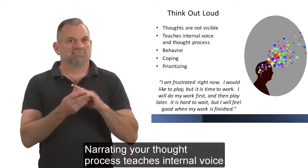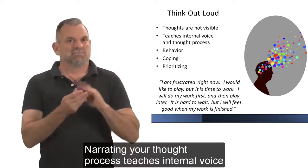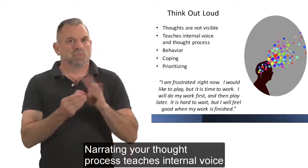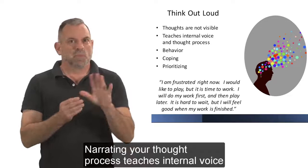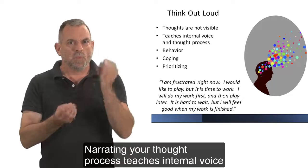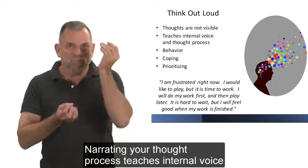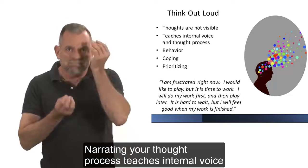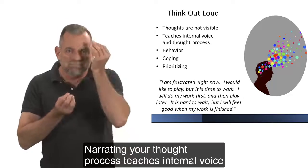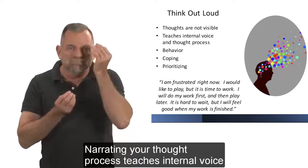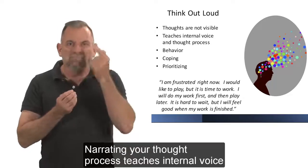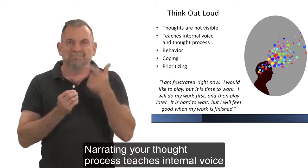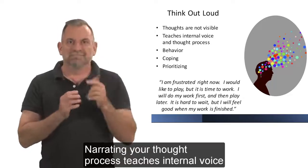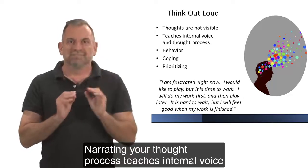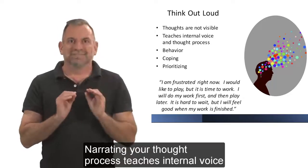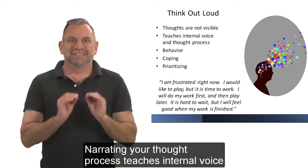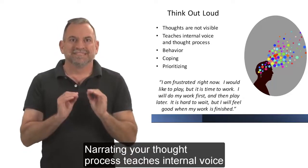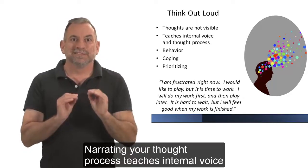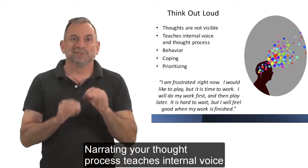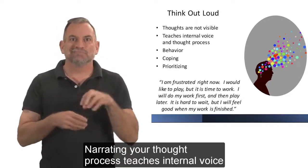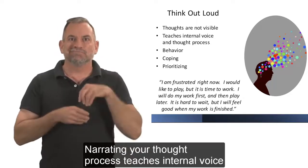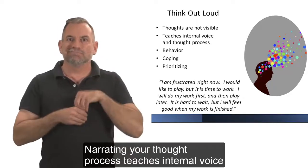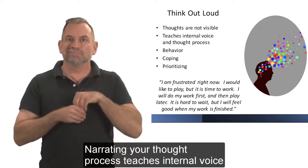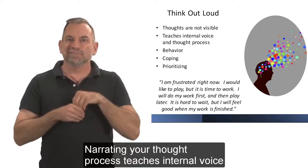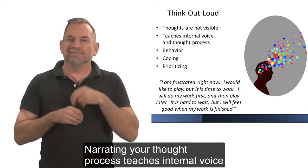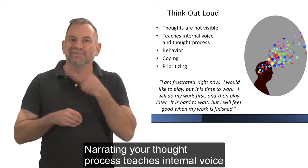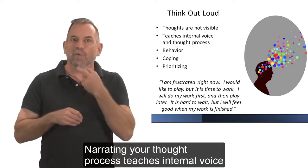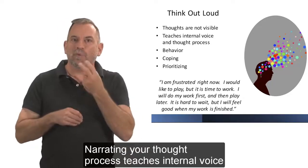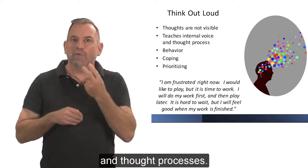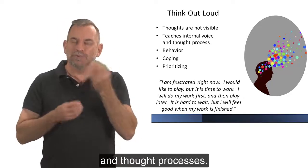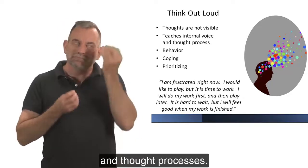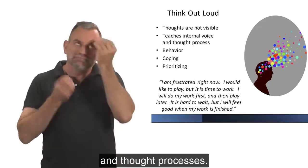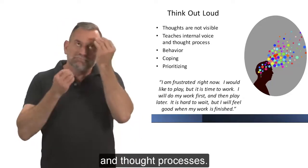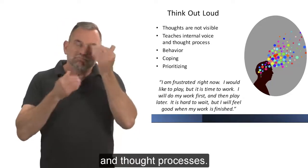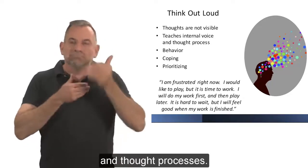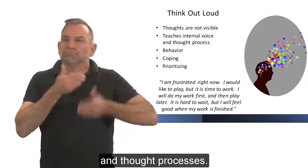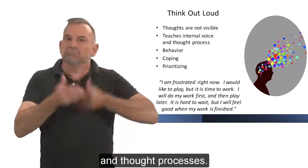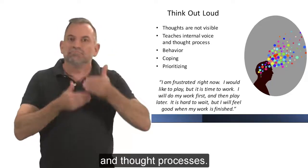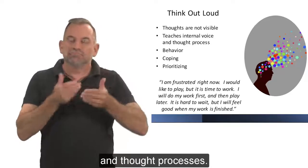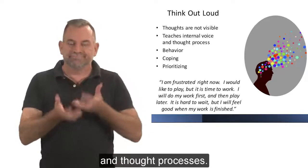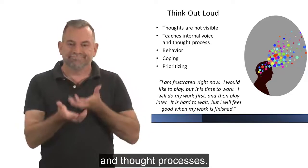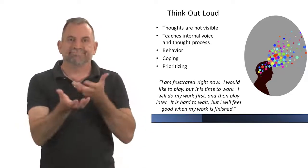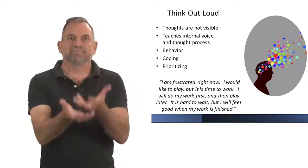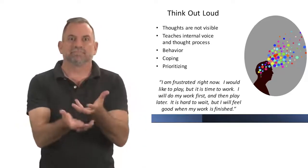Narrating your thought process teaches internal voice and thought processes.